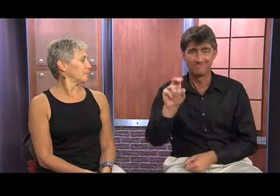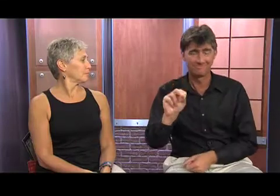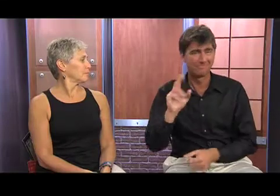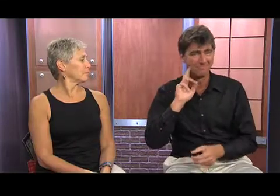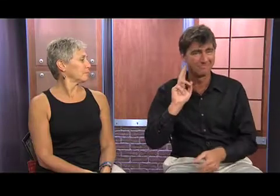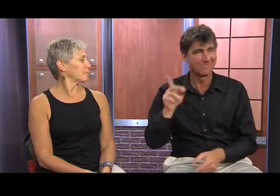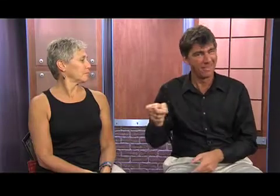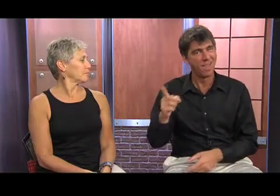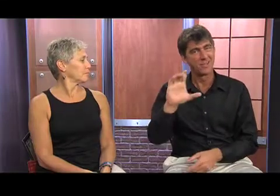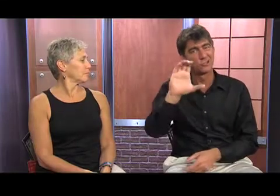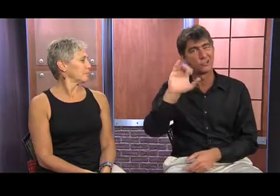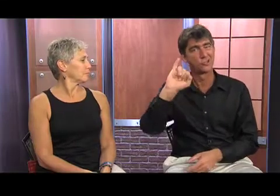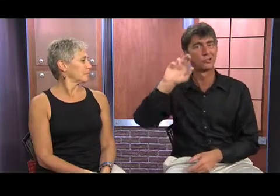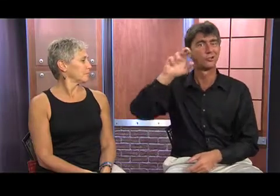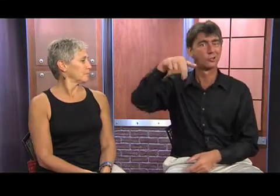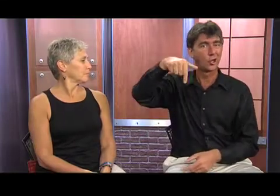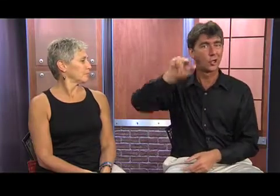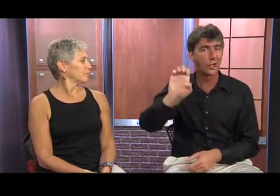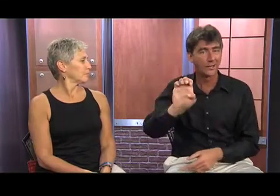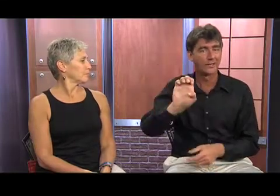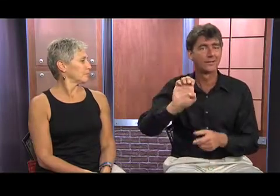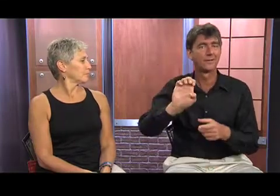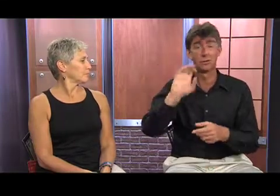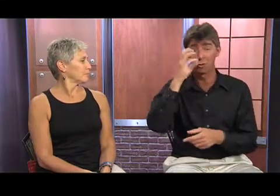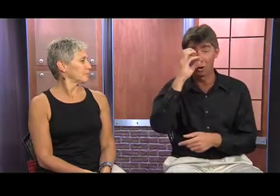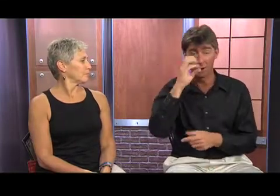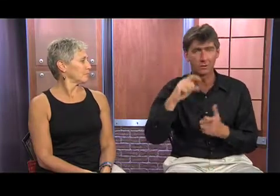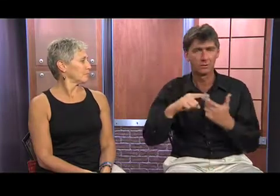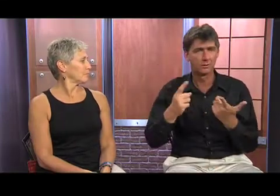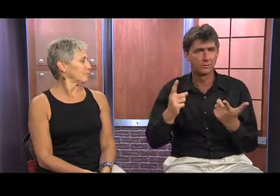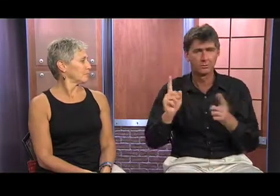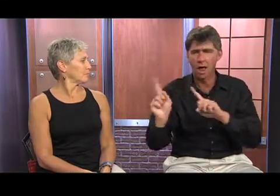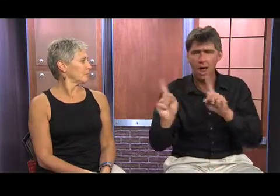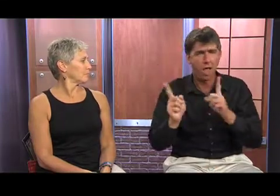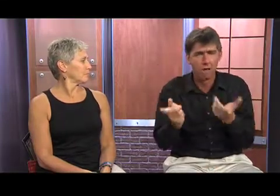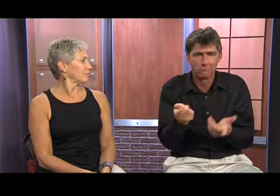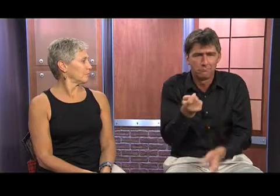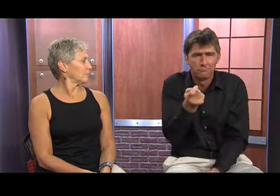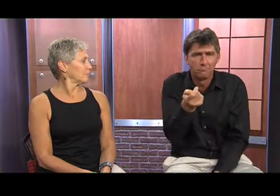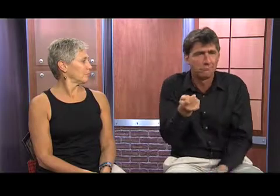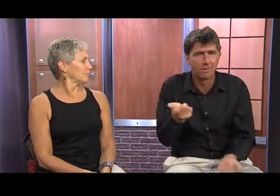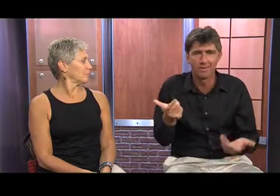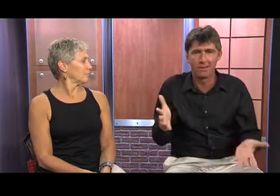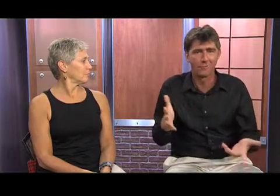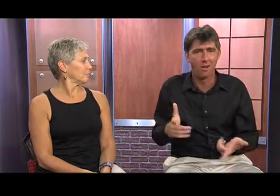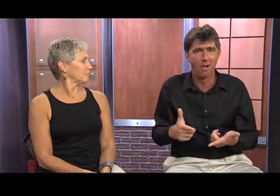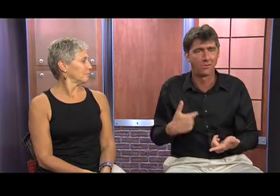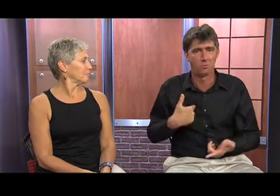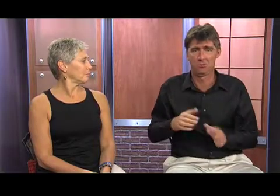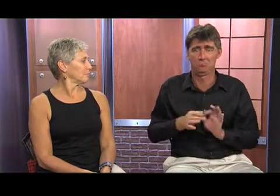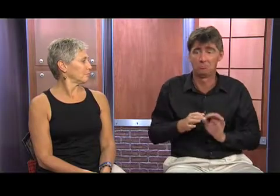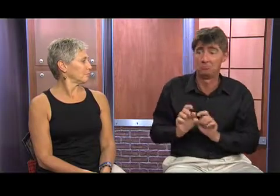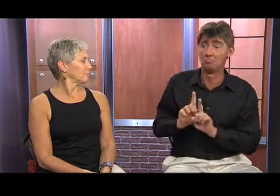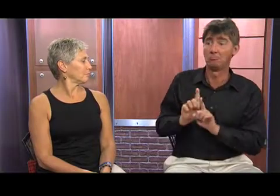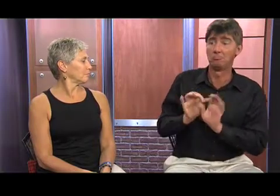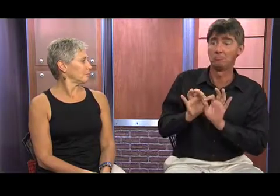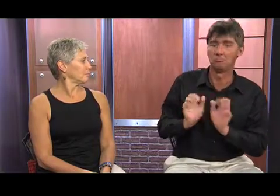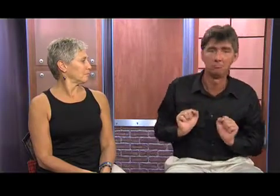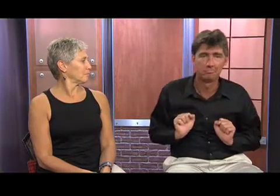very much dialogue at all. Maybe a few words sprinkled throughout performance. But other than that, we're